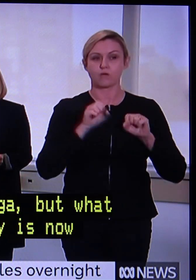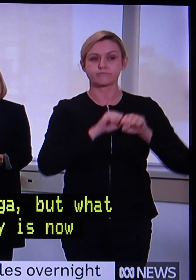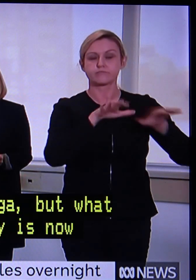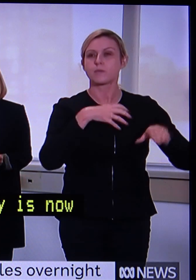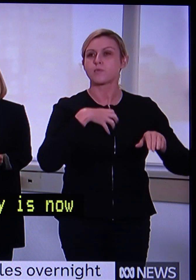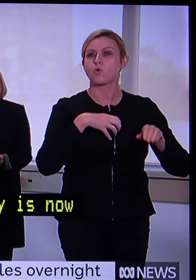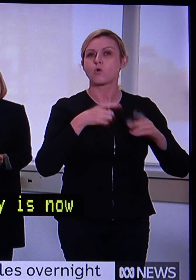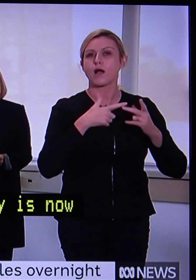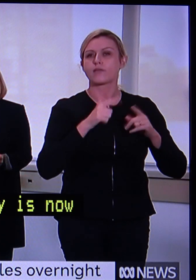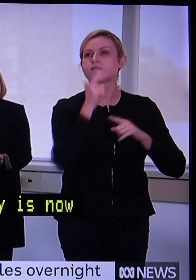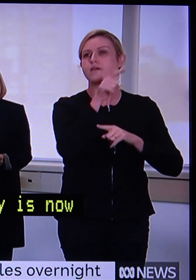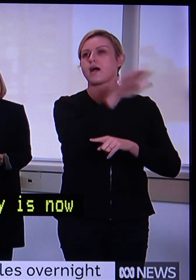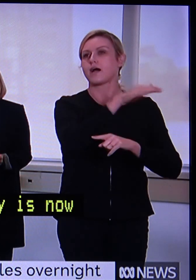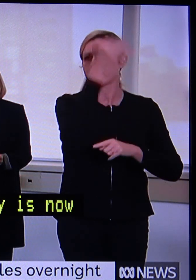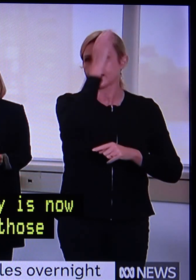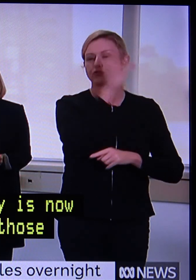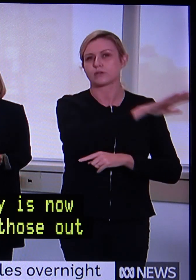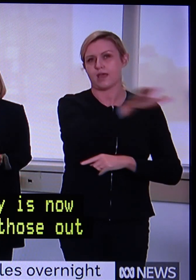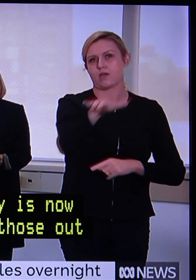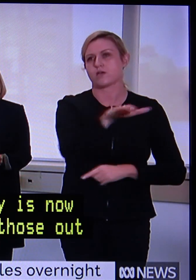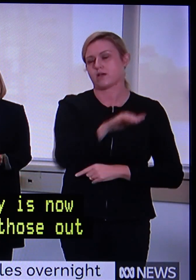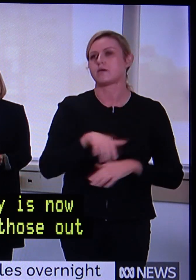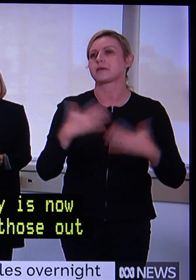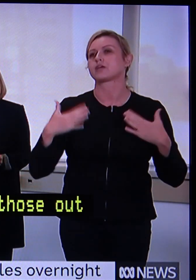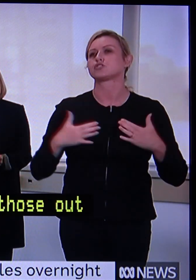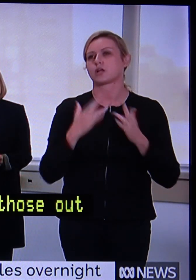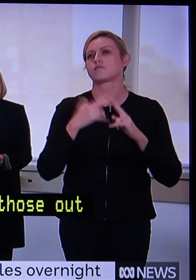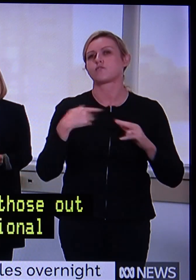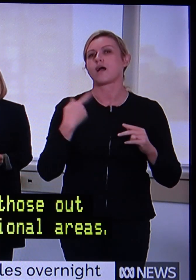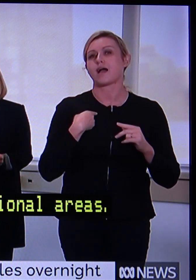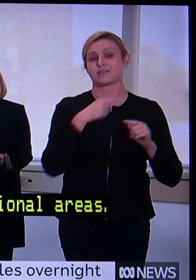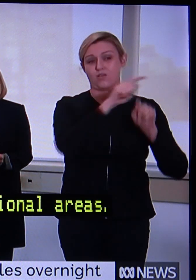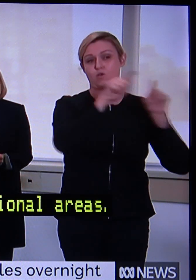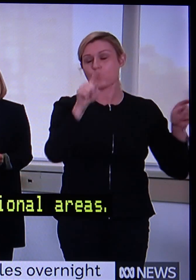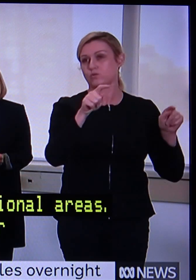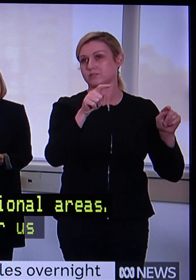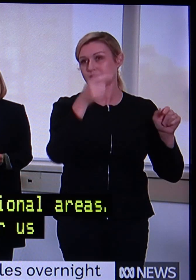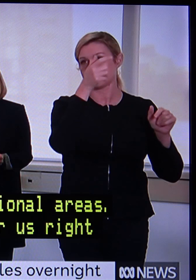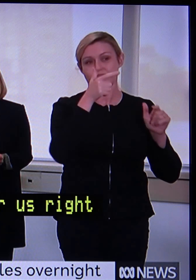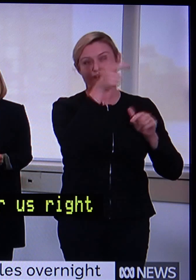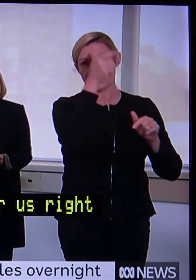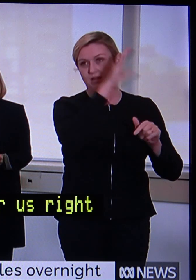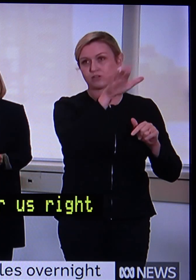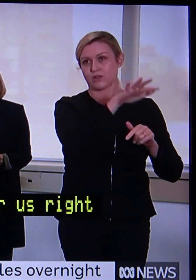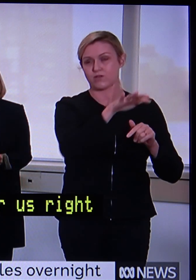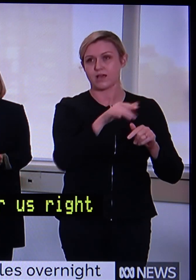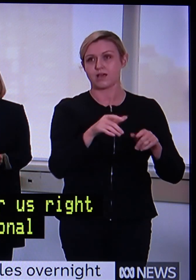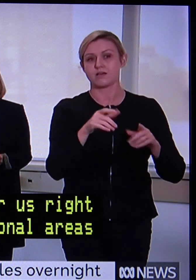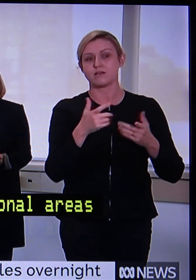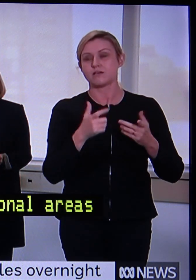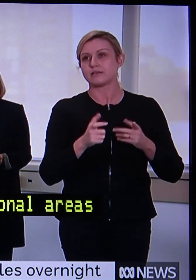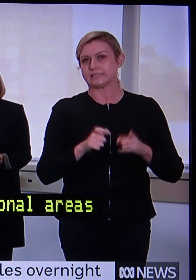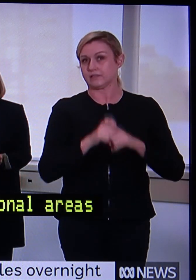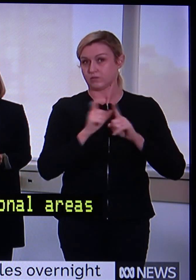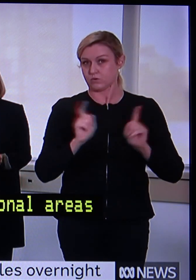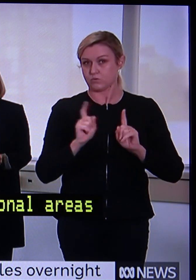areas. One of the challenges for us right from the word go in regional areas was to get the tests available, or get